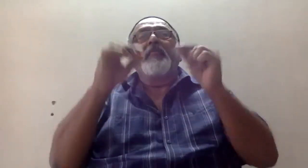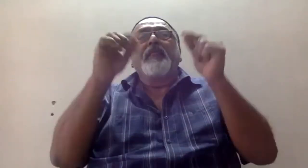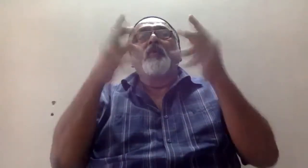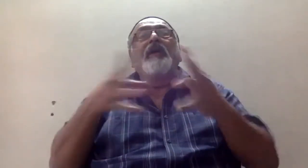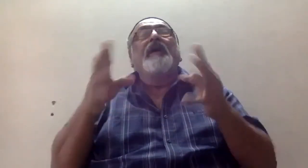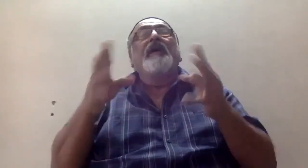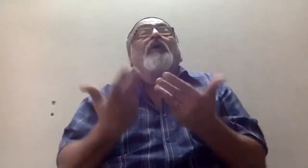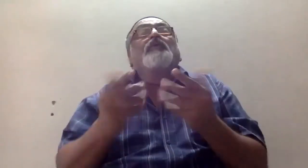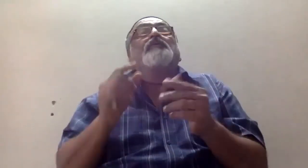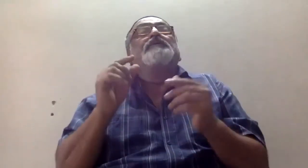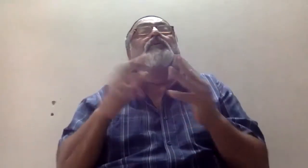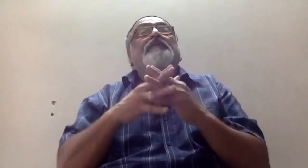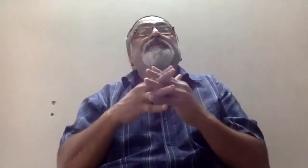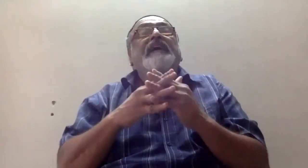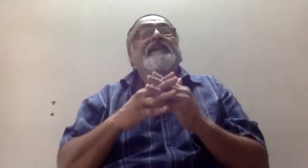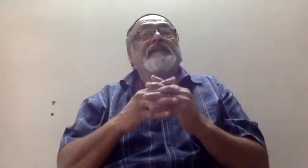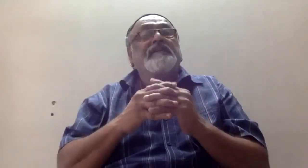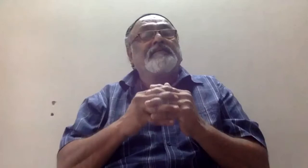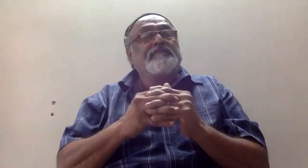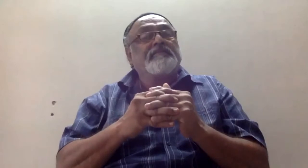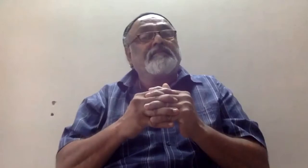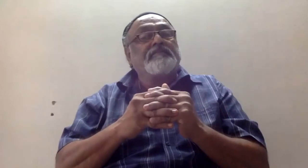a person who is, say, blind plus deaf also?